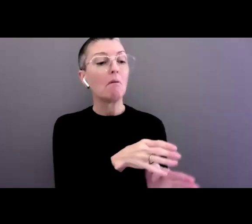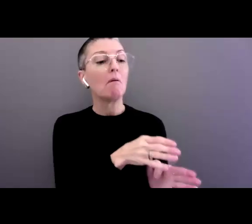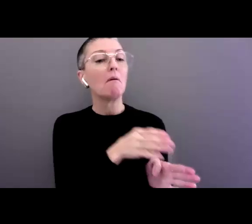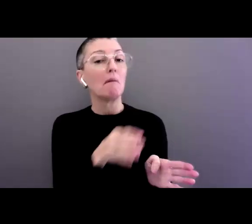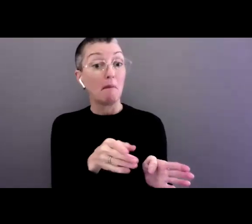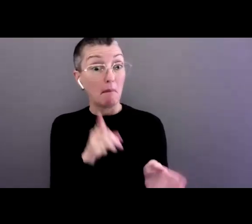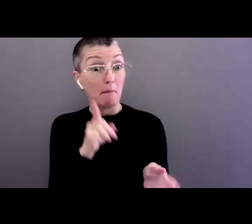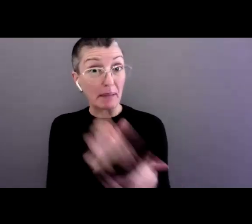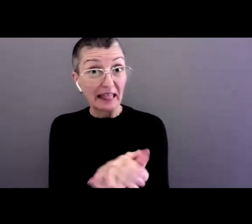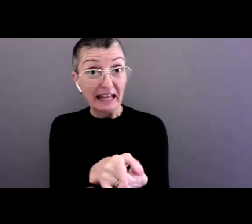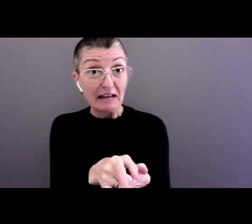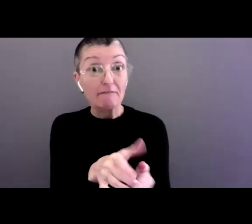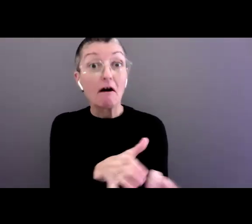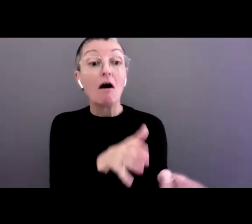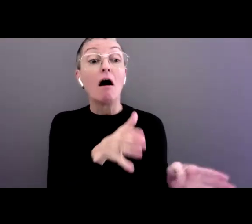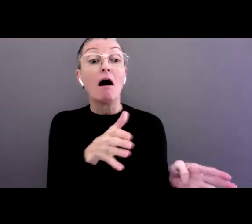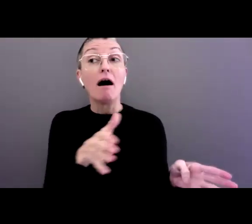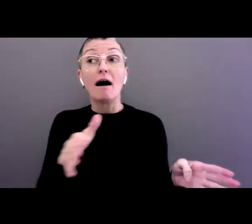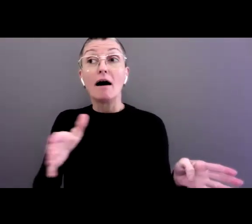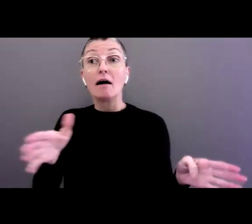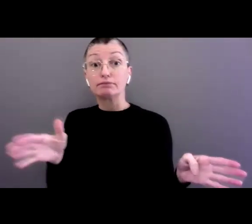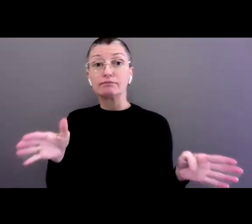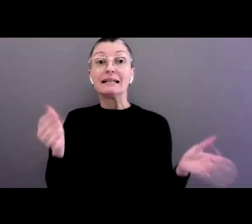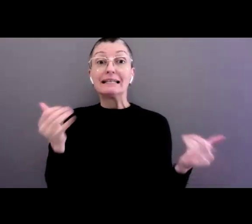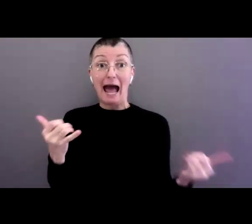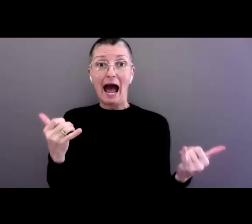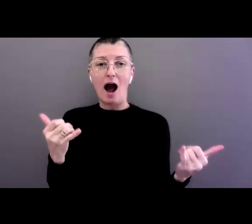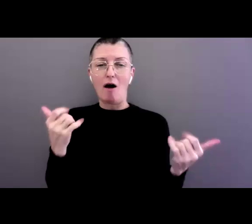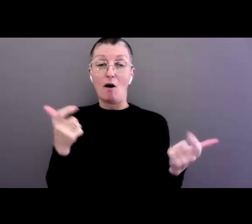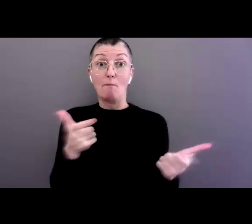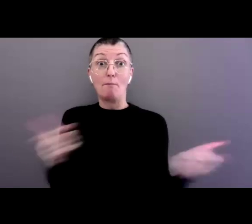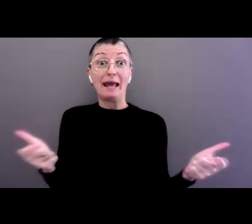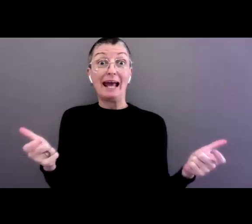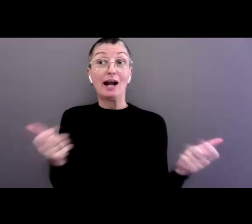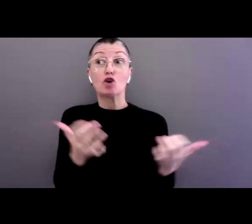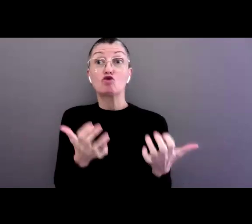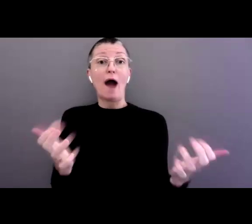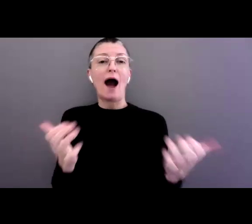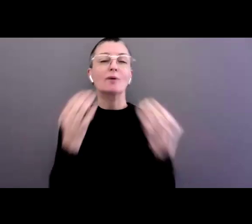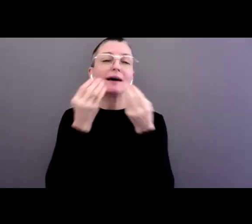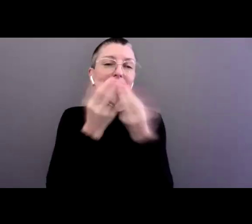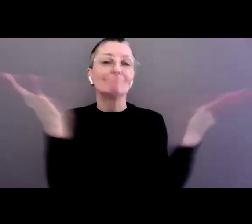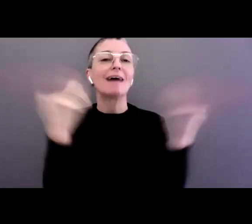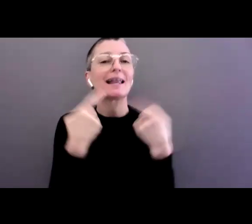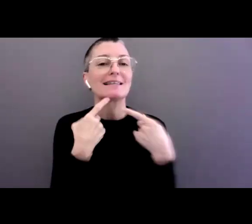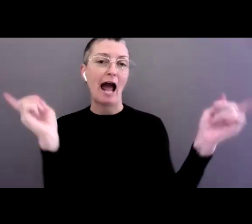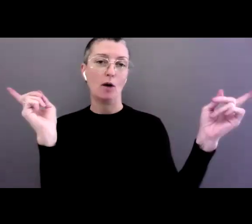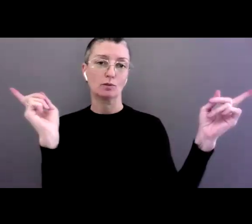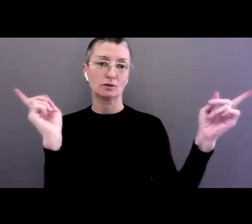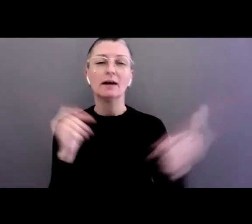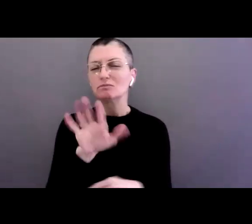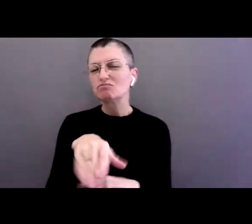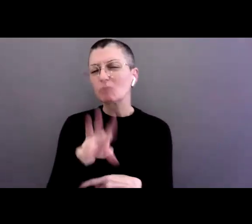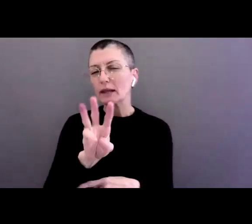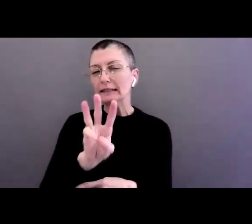do the bigger announcements to the bigger crowds. And ways to do that is several different ways. There's top 6 ways that